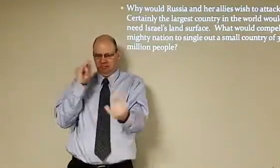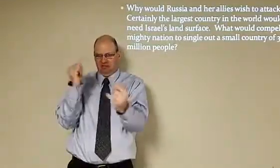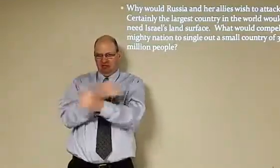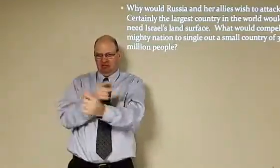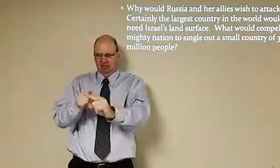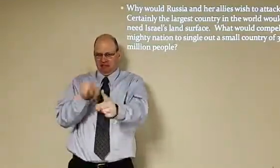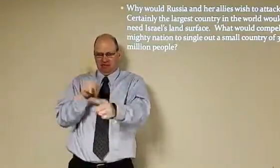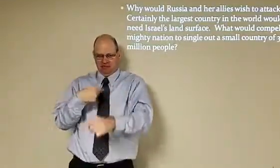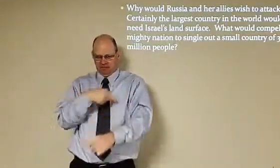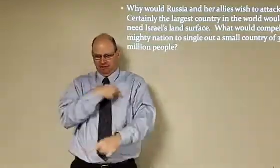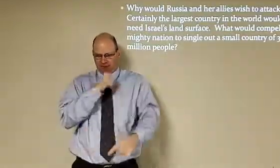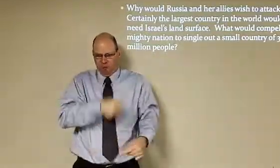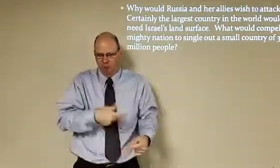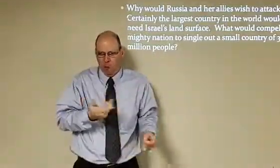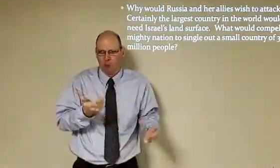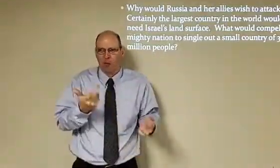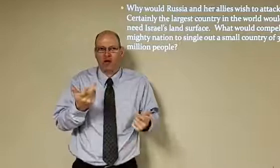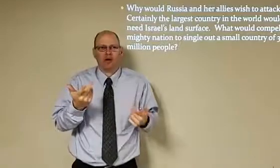Have that attitude.